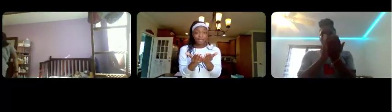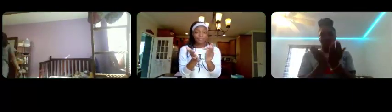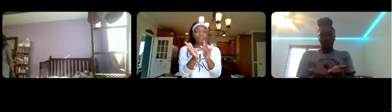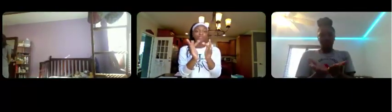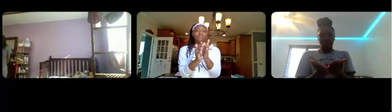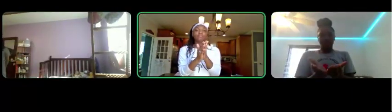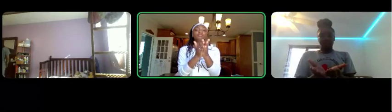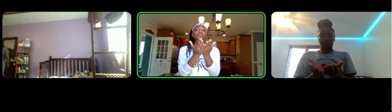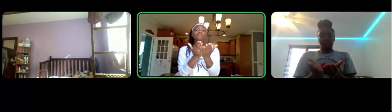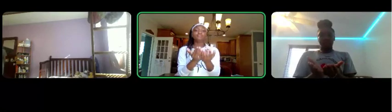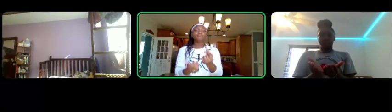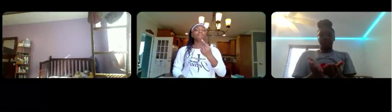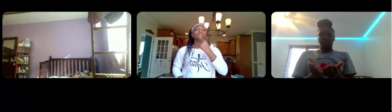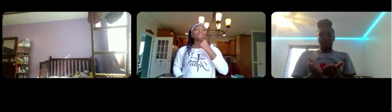Bible.